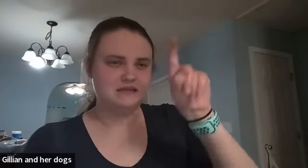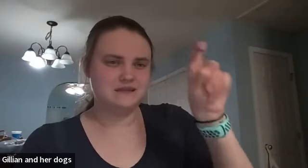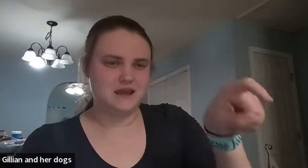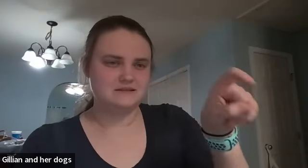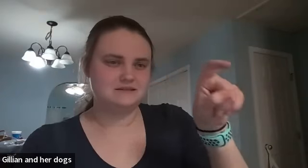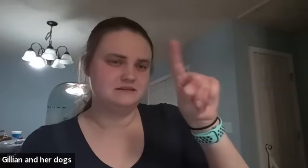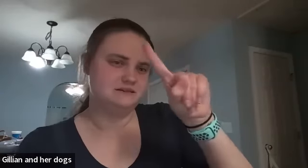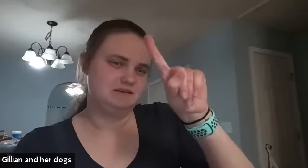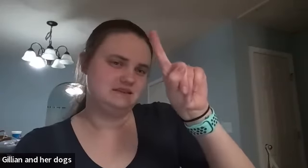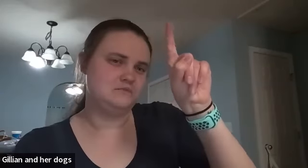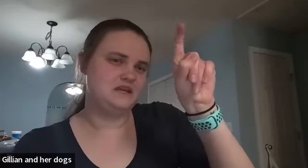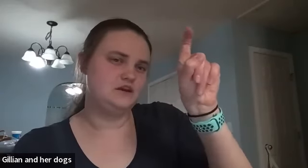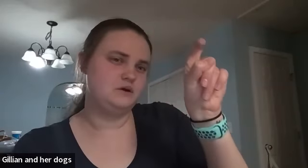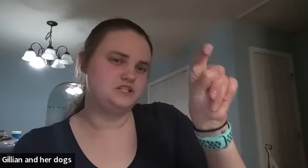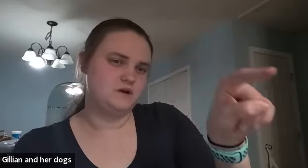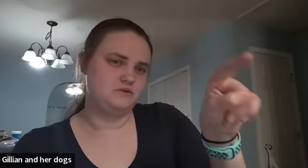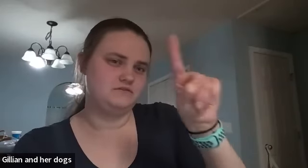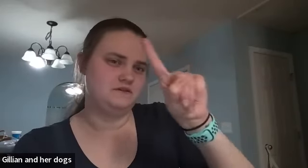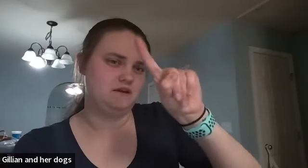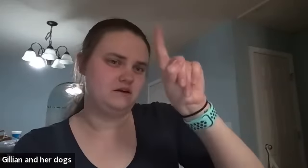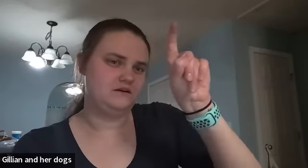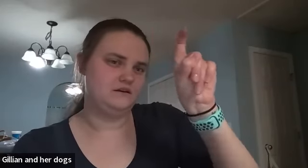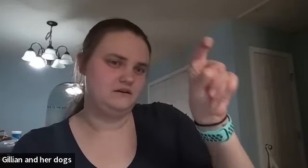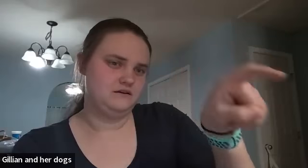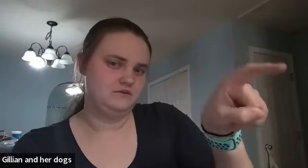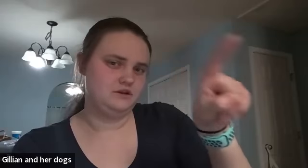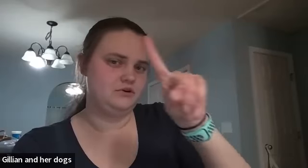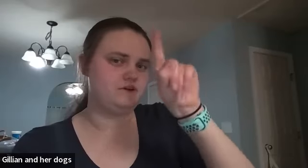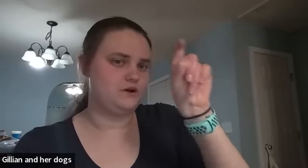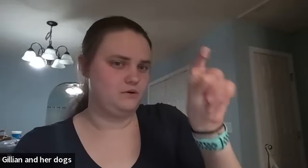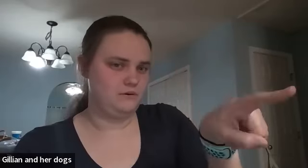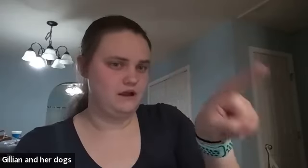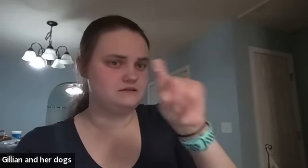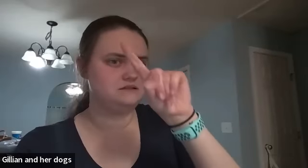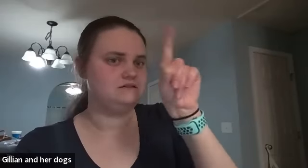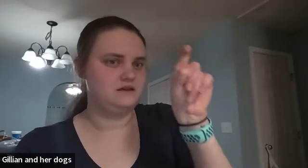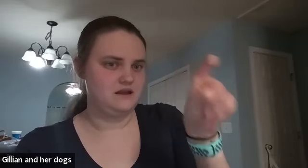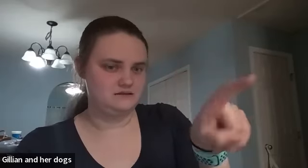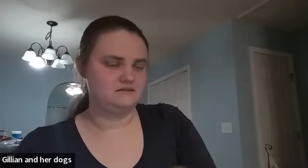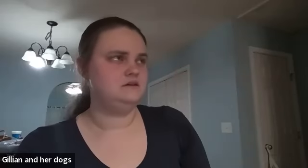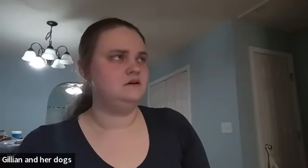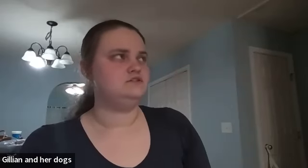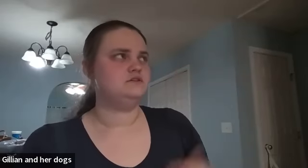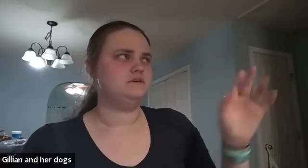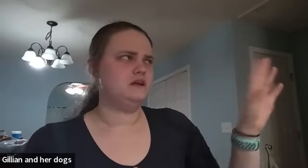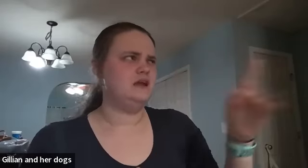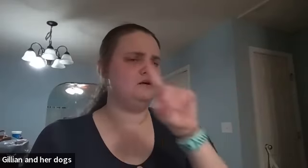it's ask. It's like you're making a question mark with your finger, like your pointer finger. Ask, ask. So if you're like, hey, go